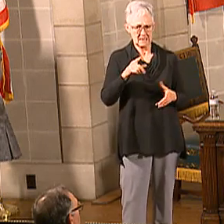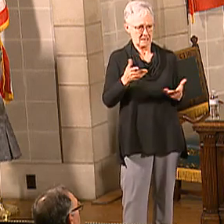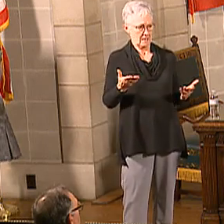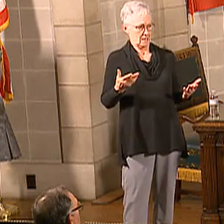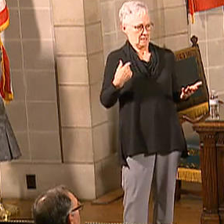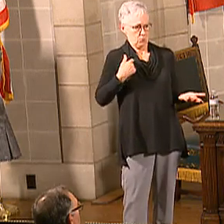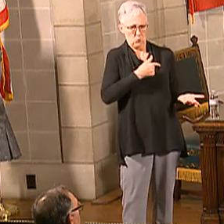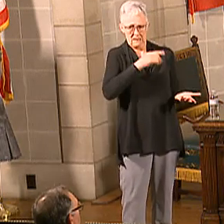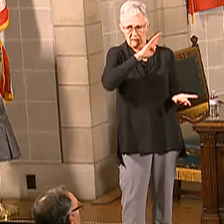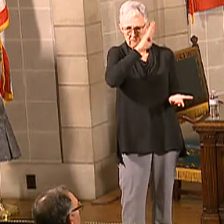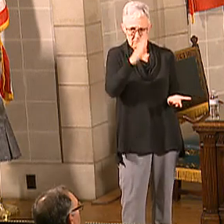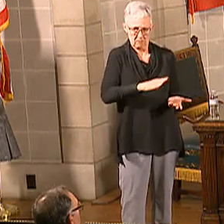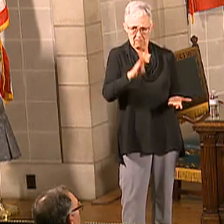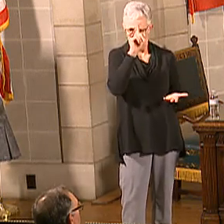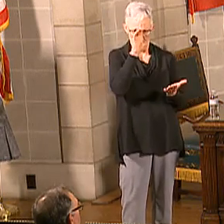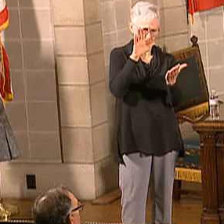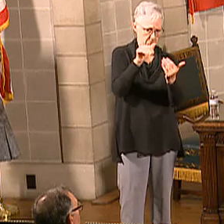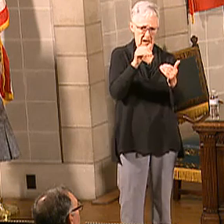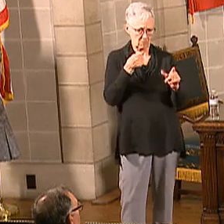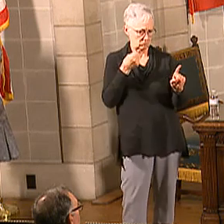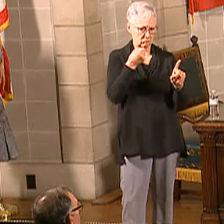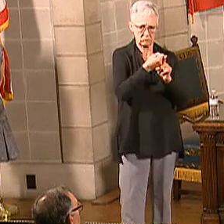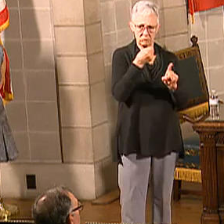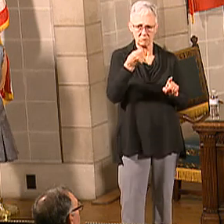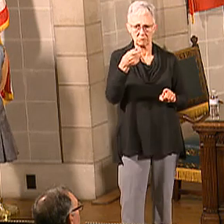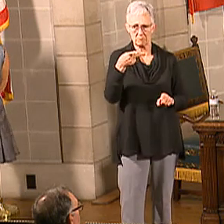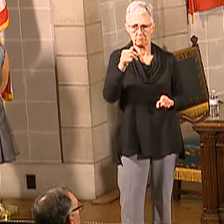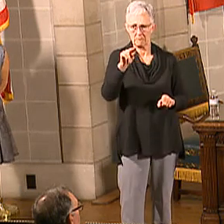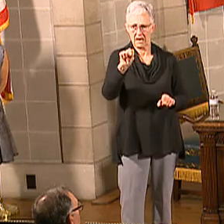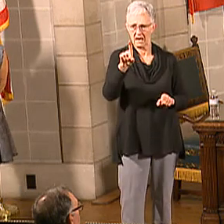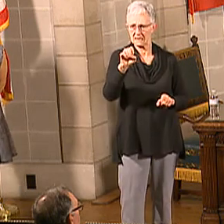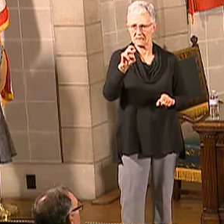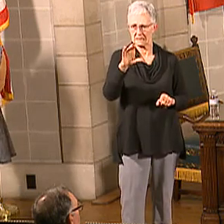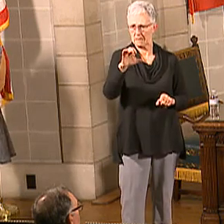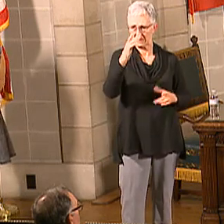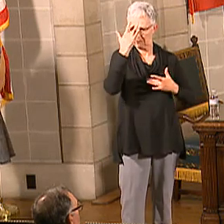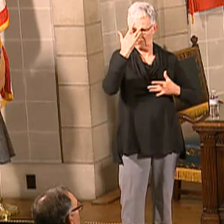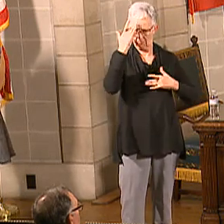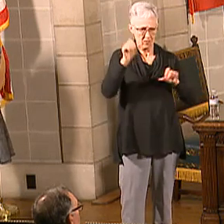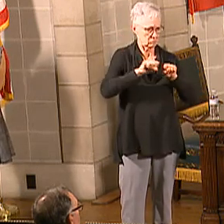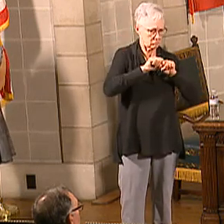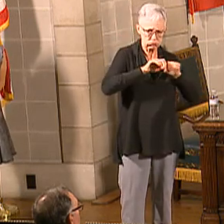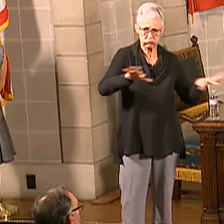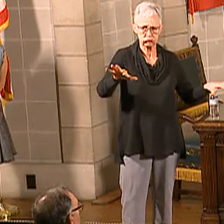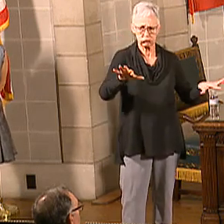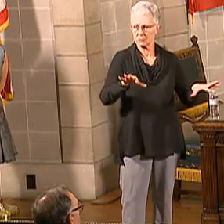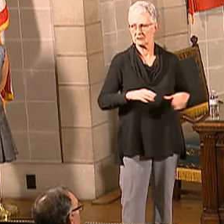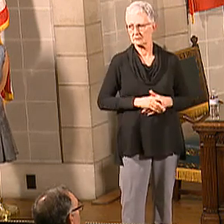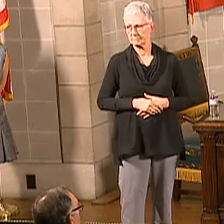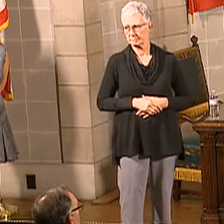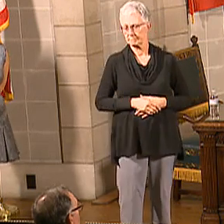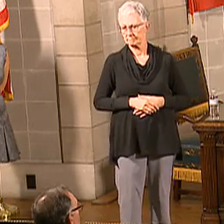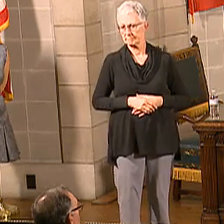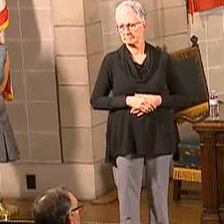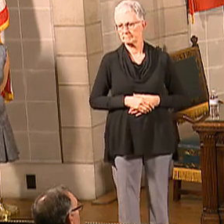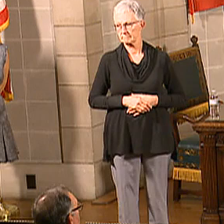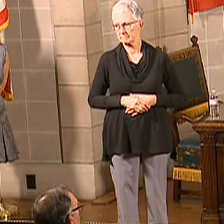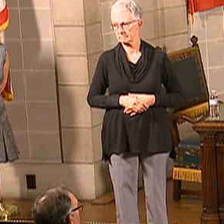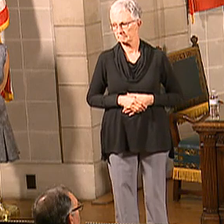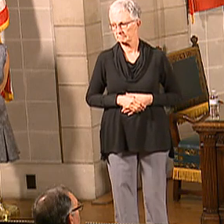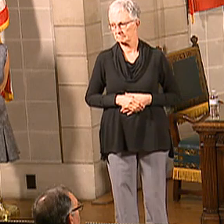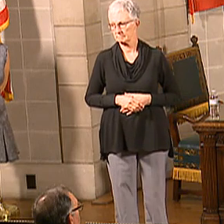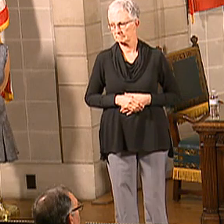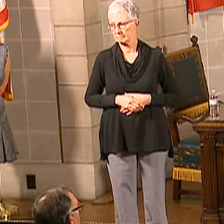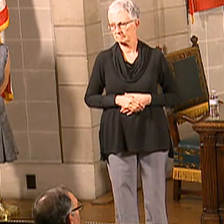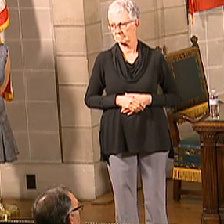of us, and we are all working to do the best job we can. Becca Costello from NET asks, you ordered all schools closed down until May